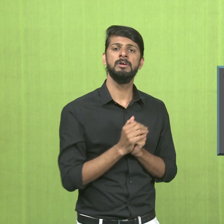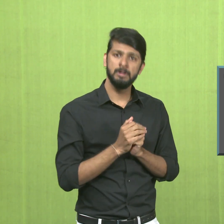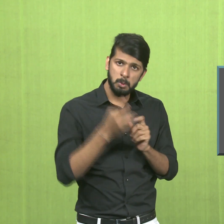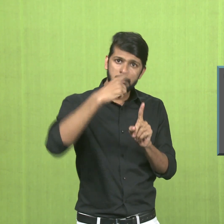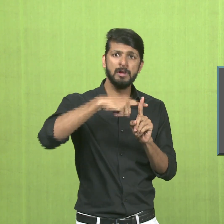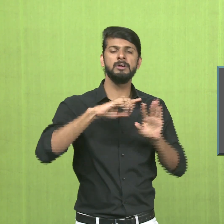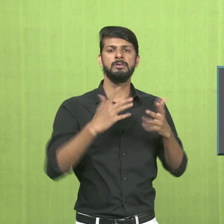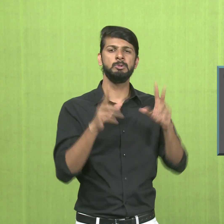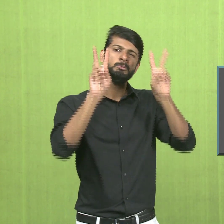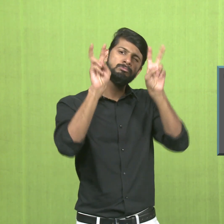harvest, or